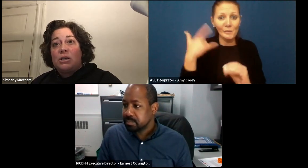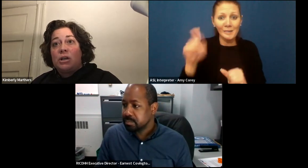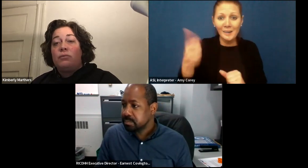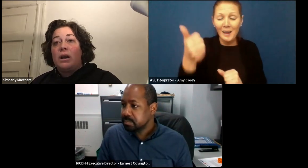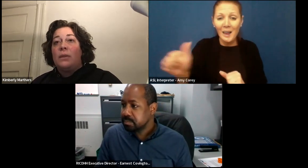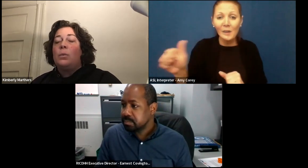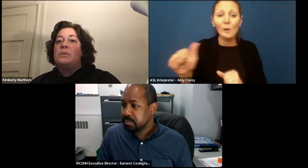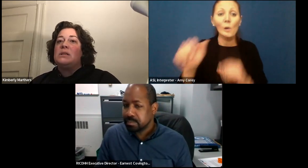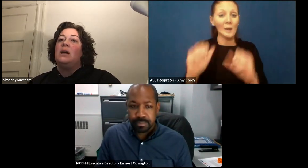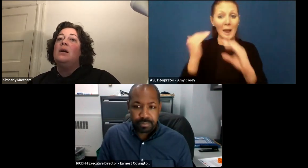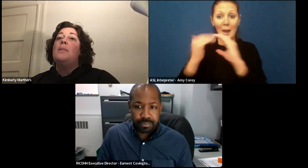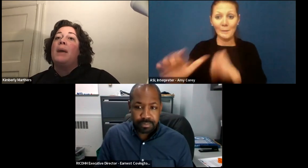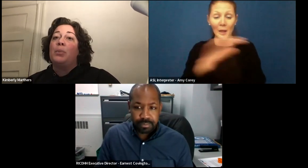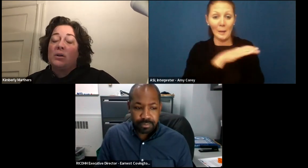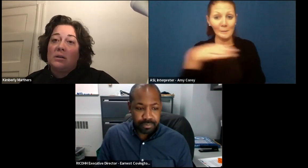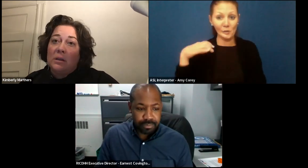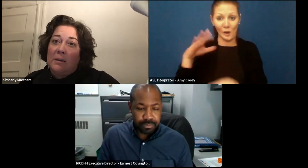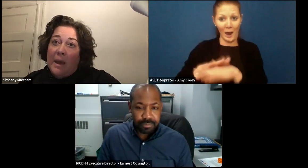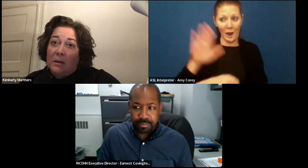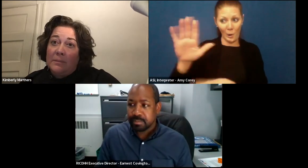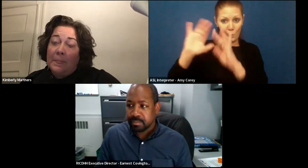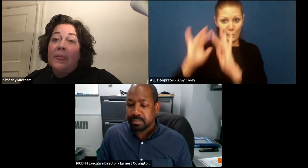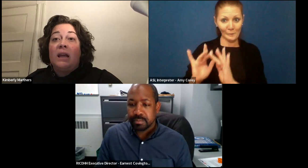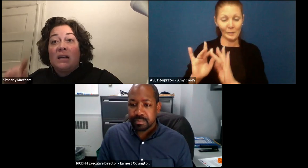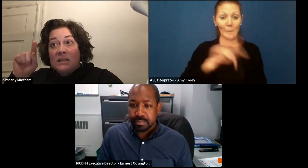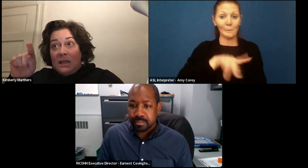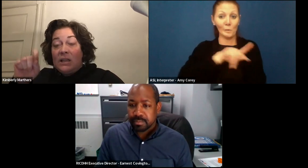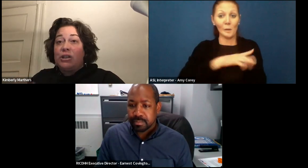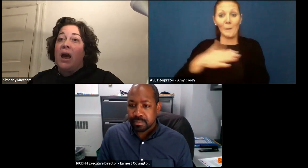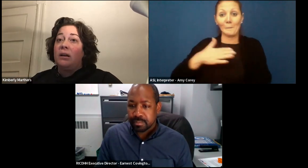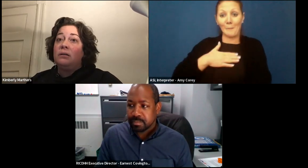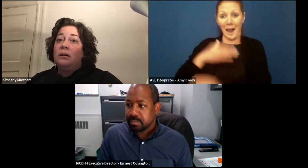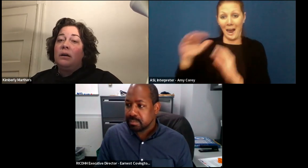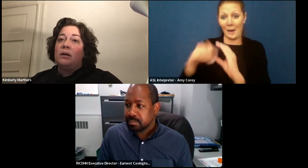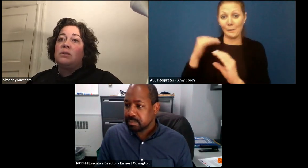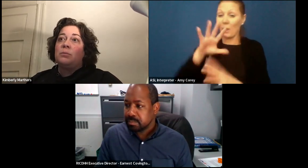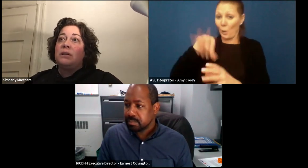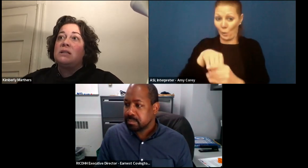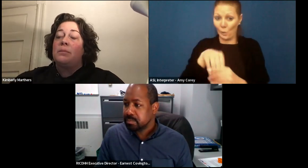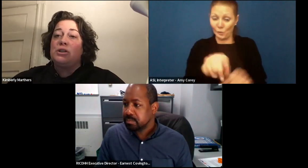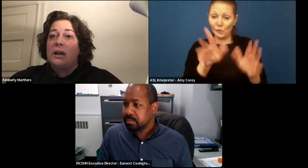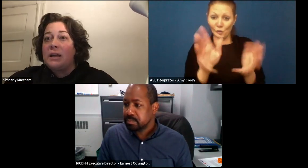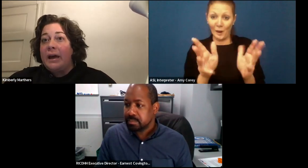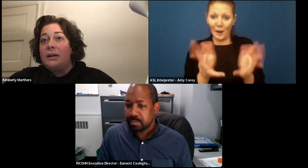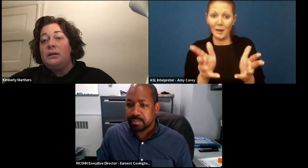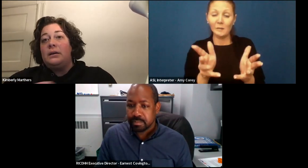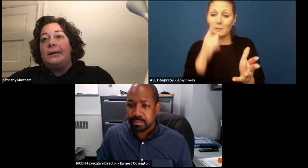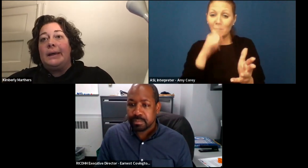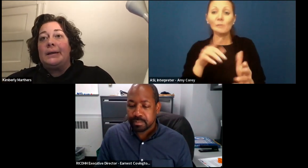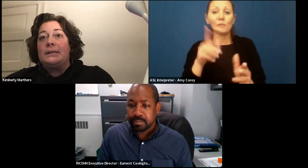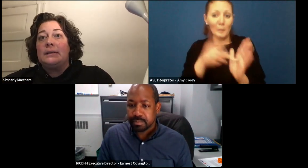the commission right on the website. My personal email is in the chat. So please double check